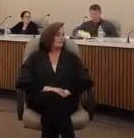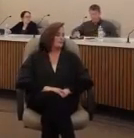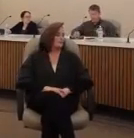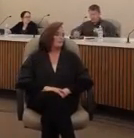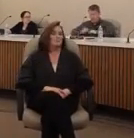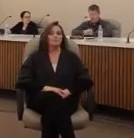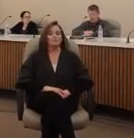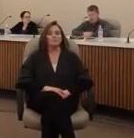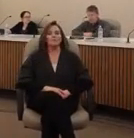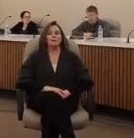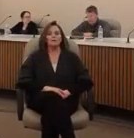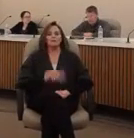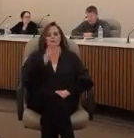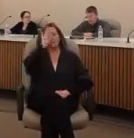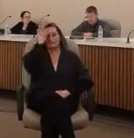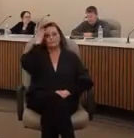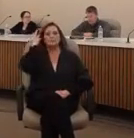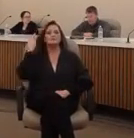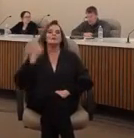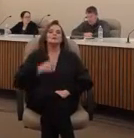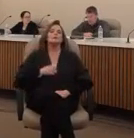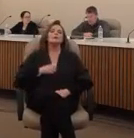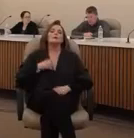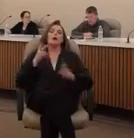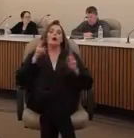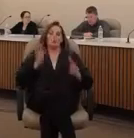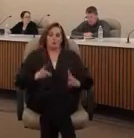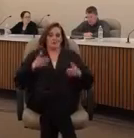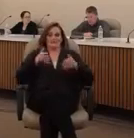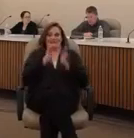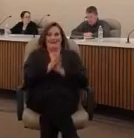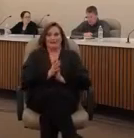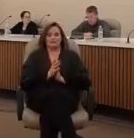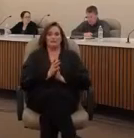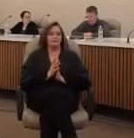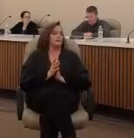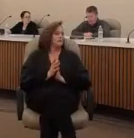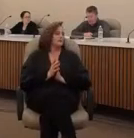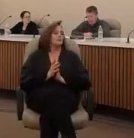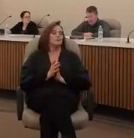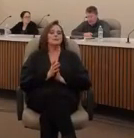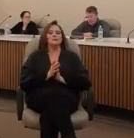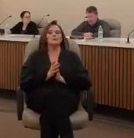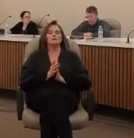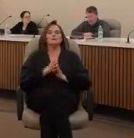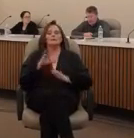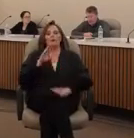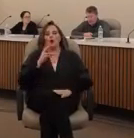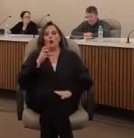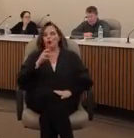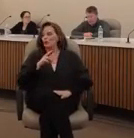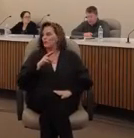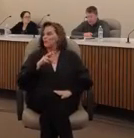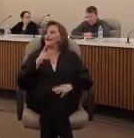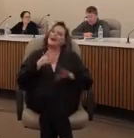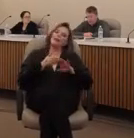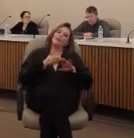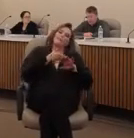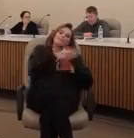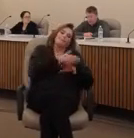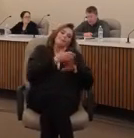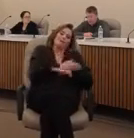you want. A resident is asking about It's on the previous application. odor from the though, black so, mulch yeah. on the previous